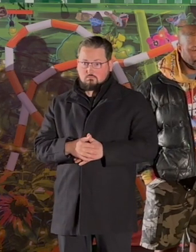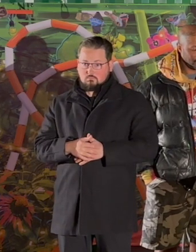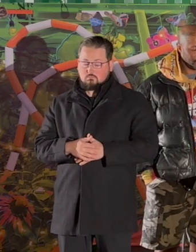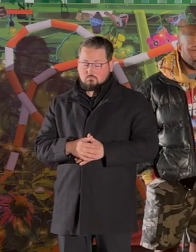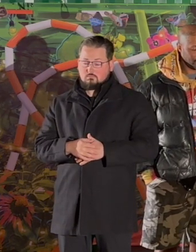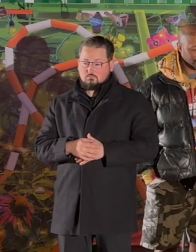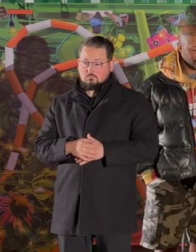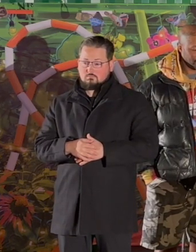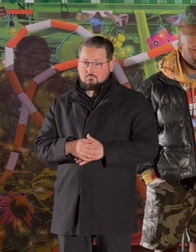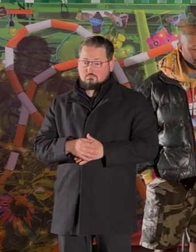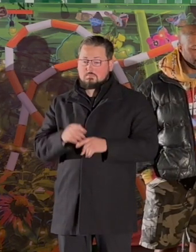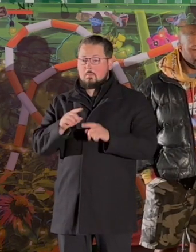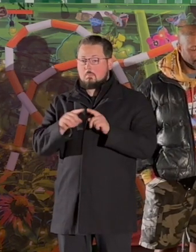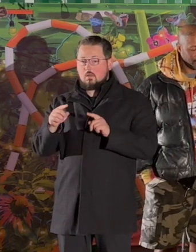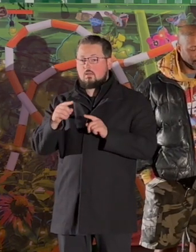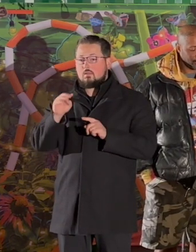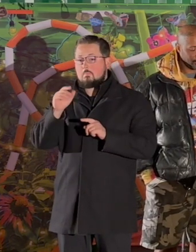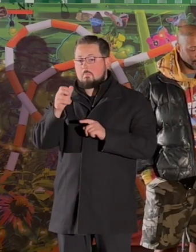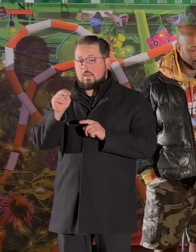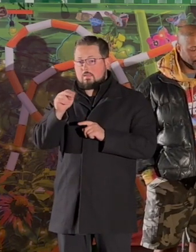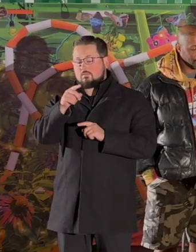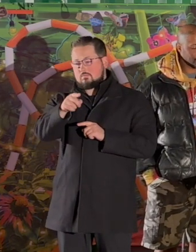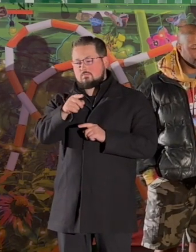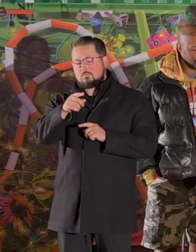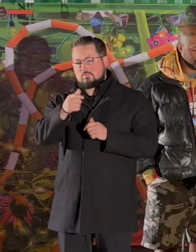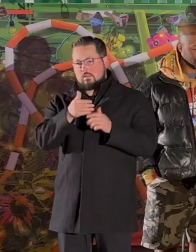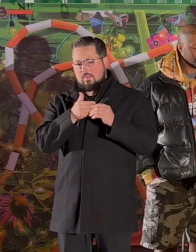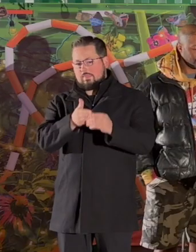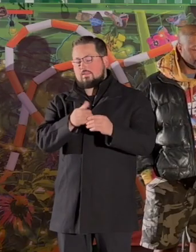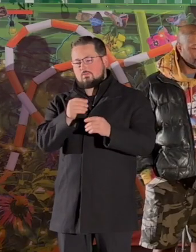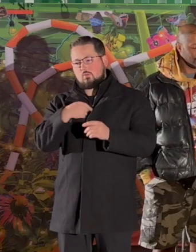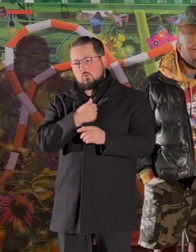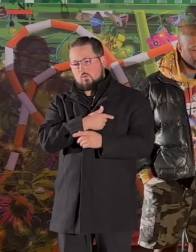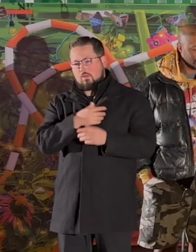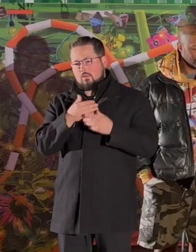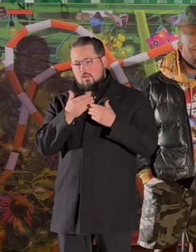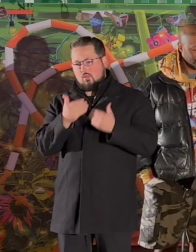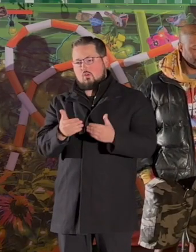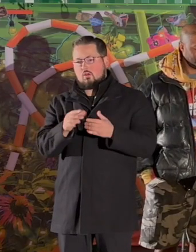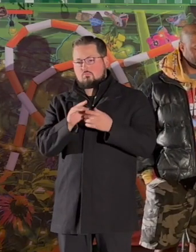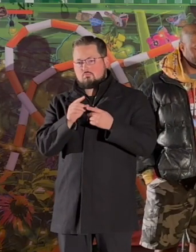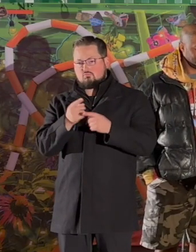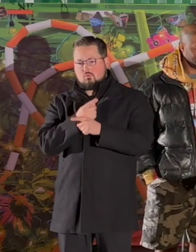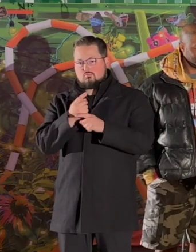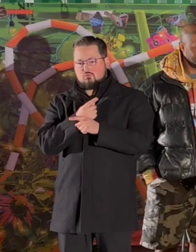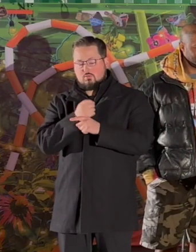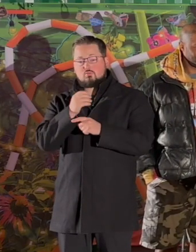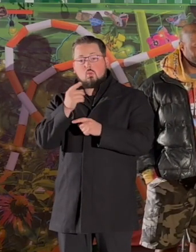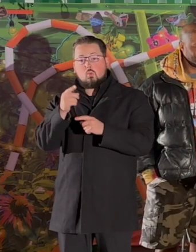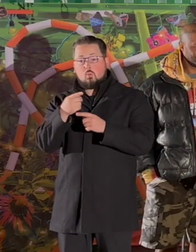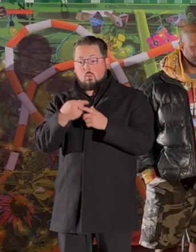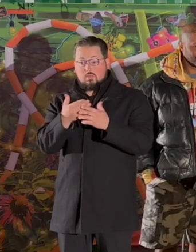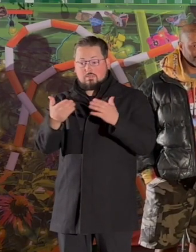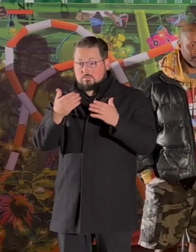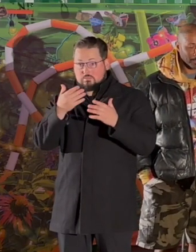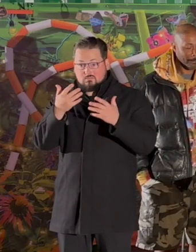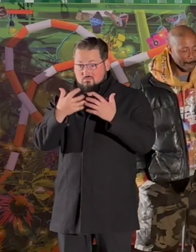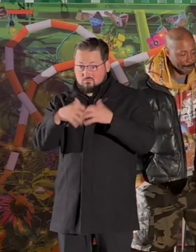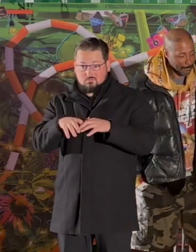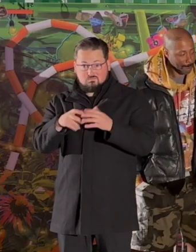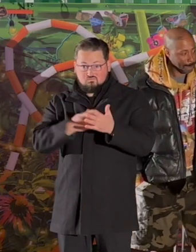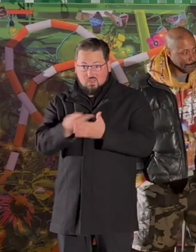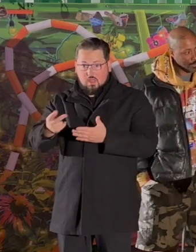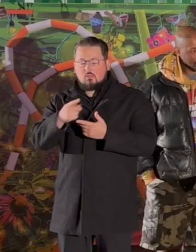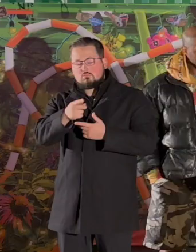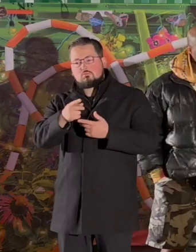But Megan's a Libra, so we got along perfectly. And when stuff wasn't working, she was incredibly